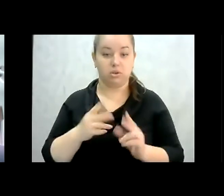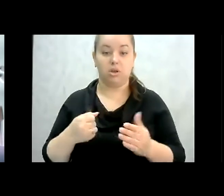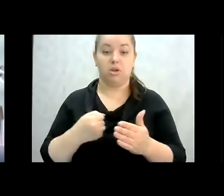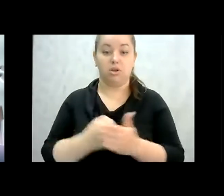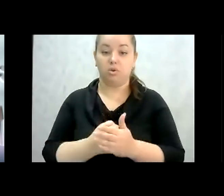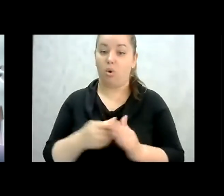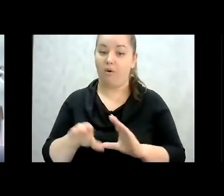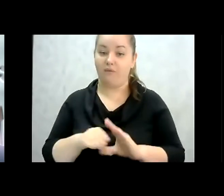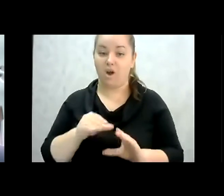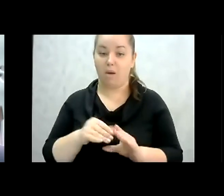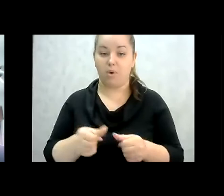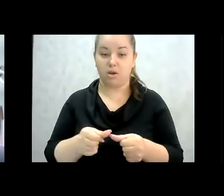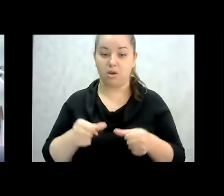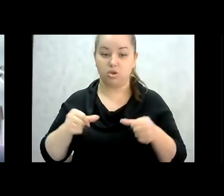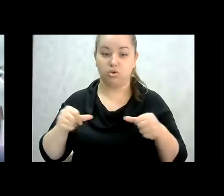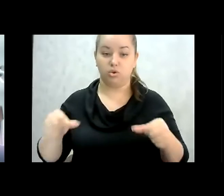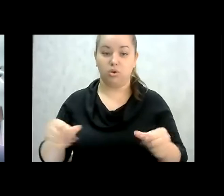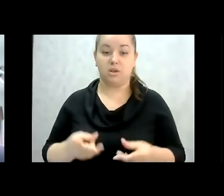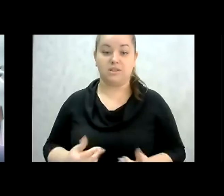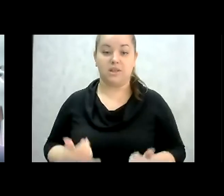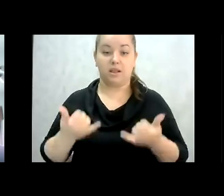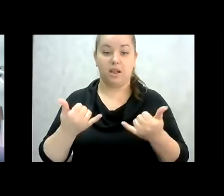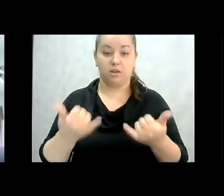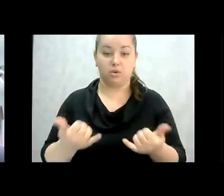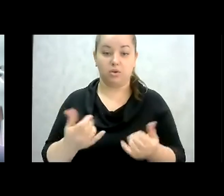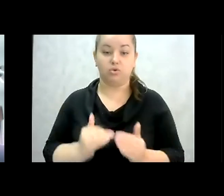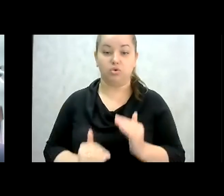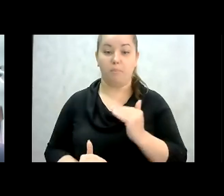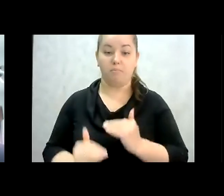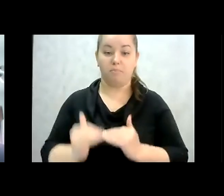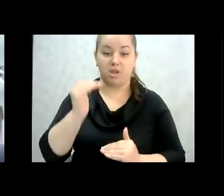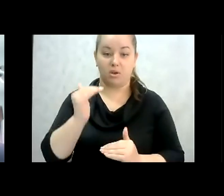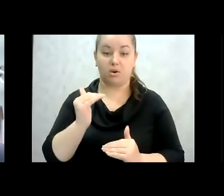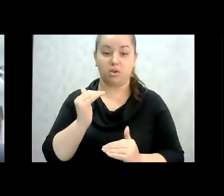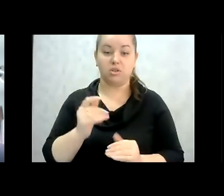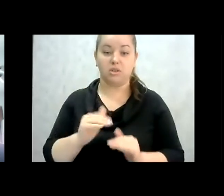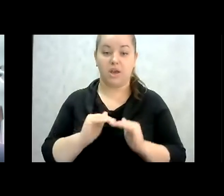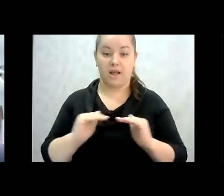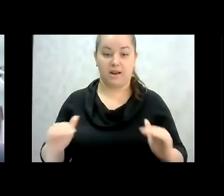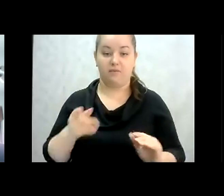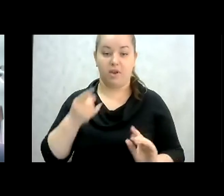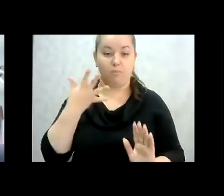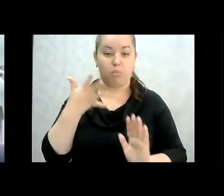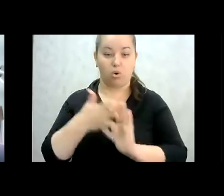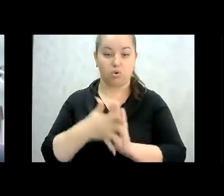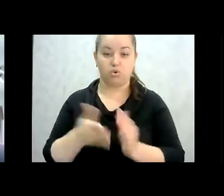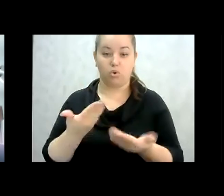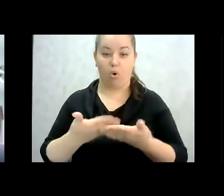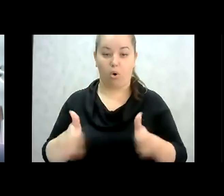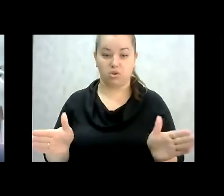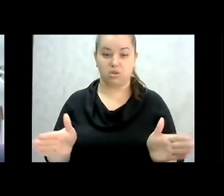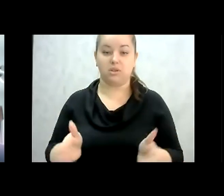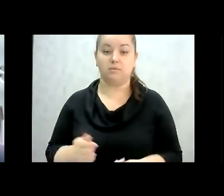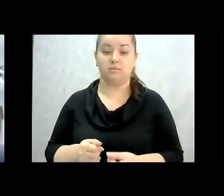and substantially enhance transparency when it comes to electoral complaints, the CEC should develop an online